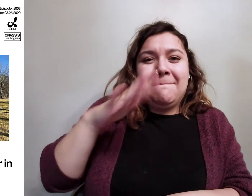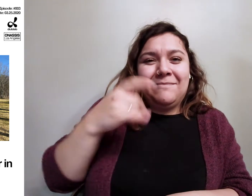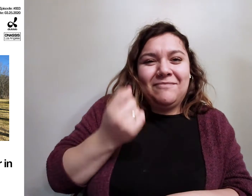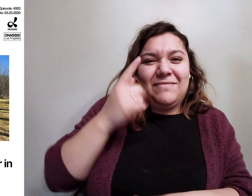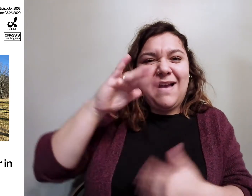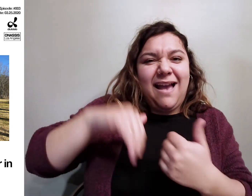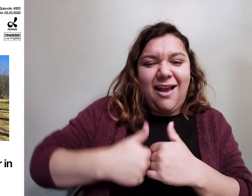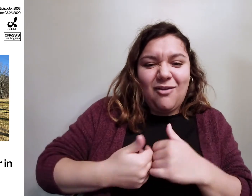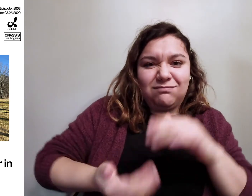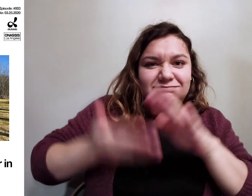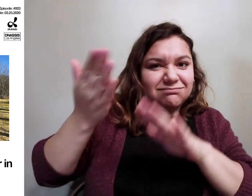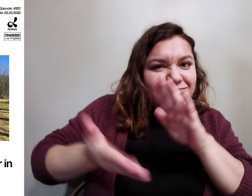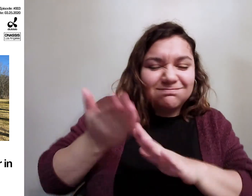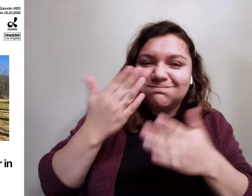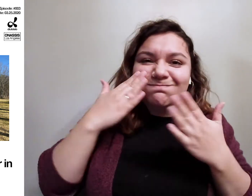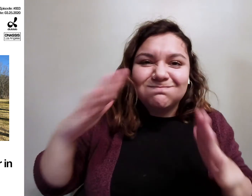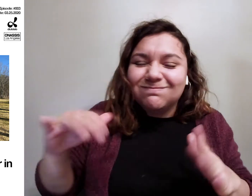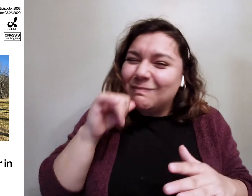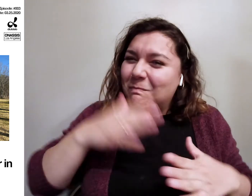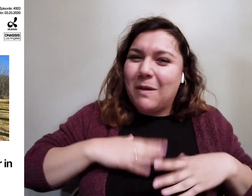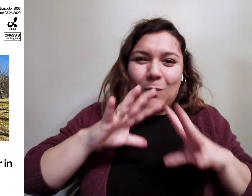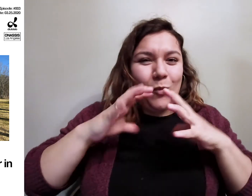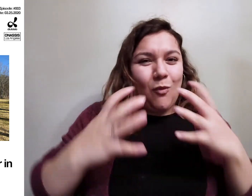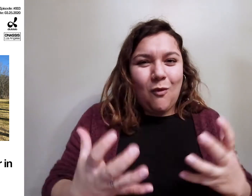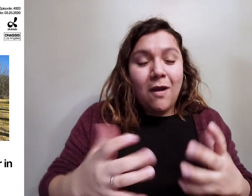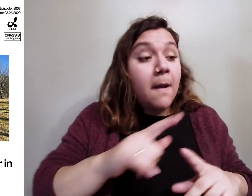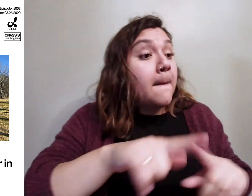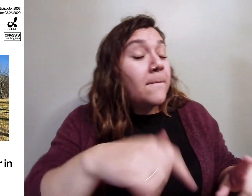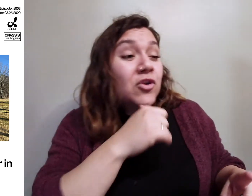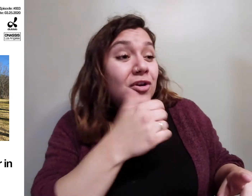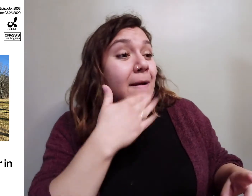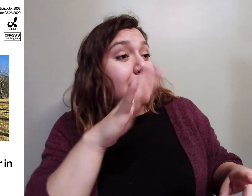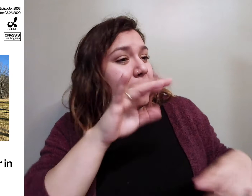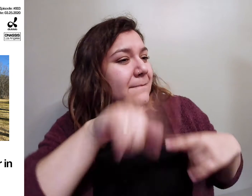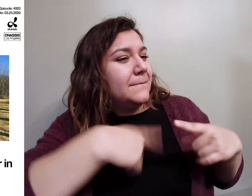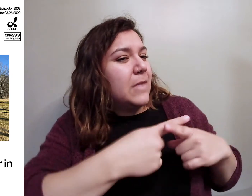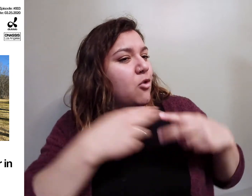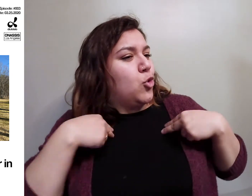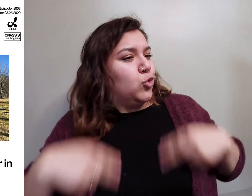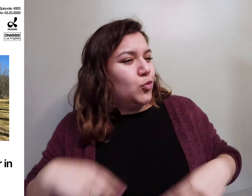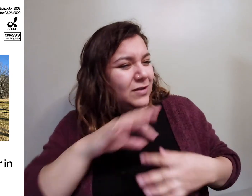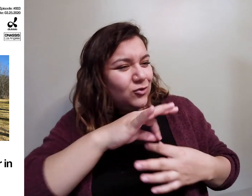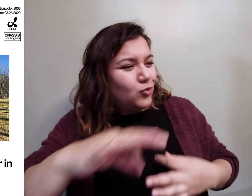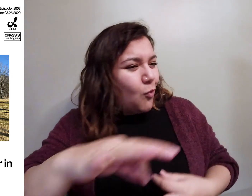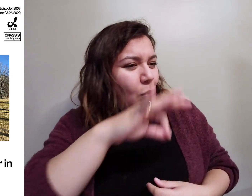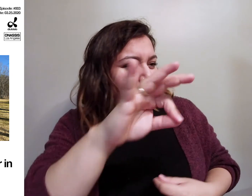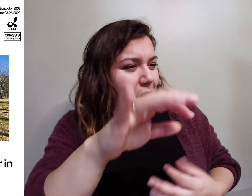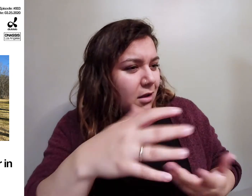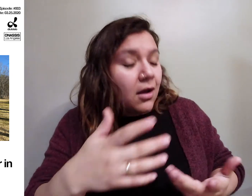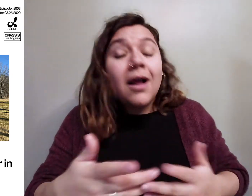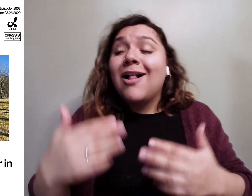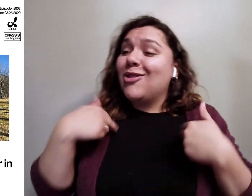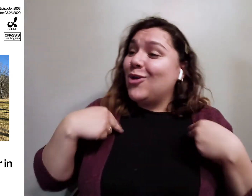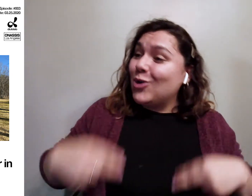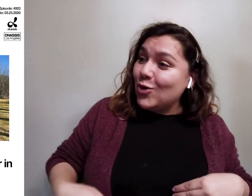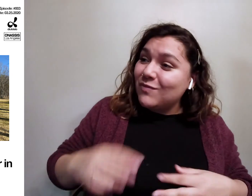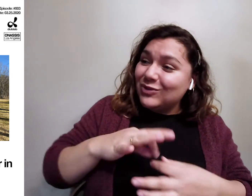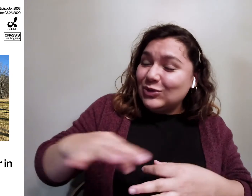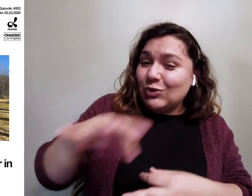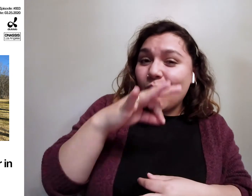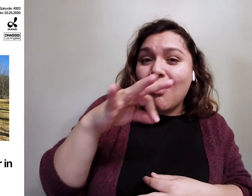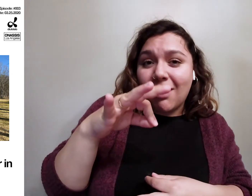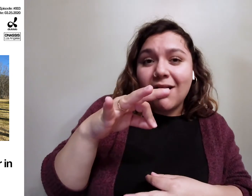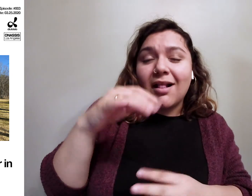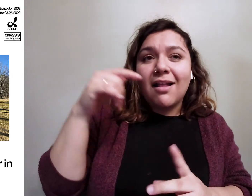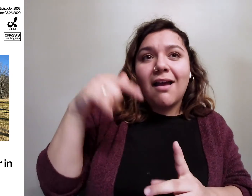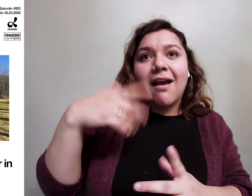is going to do everything a human soul can possibly do, from really good to really bad. But maybe there'll